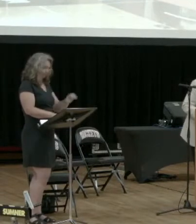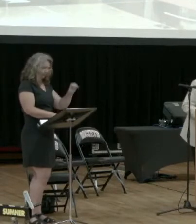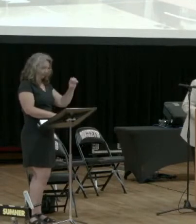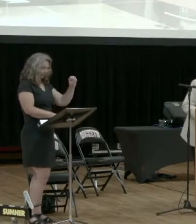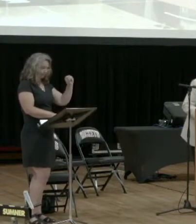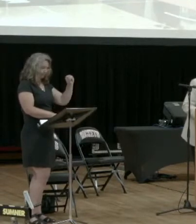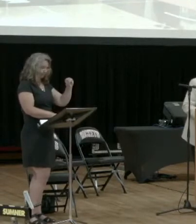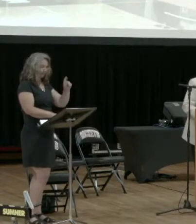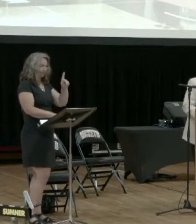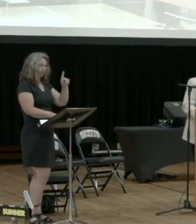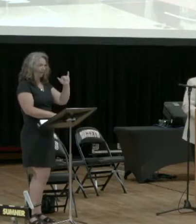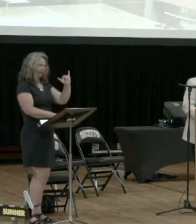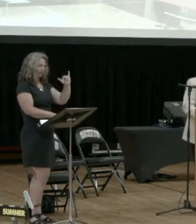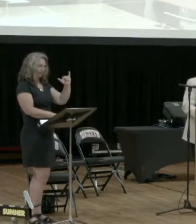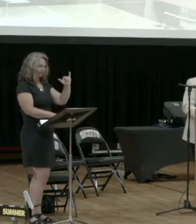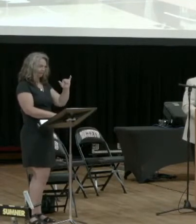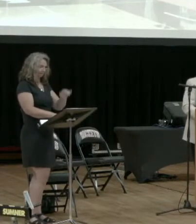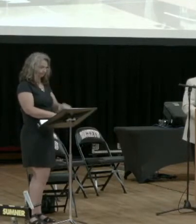Simon Kai.